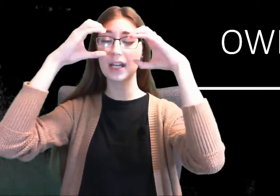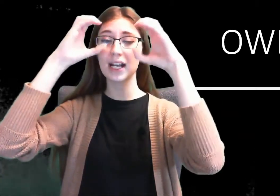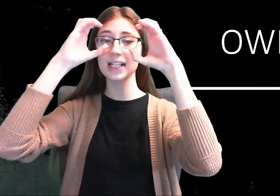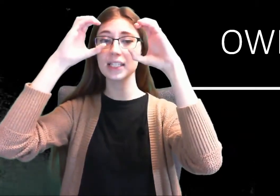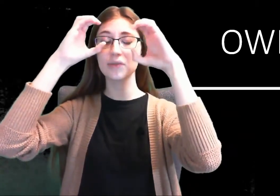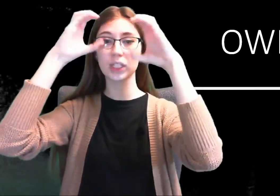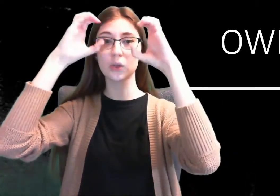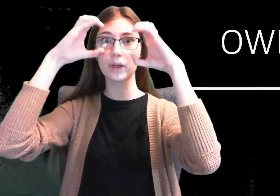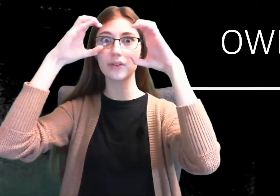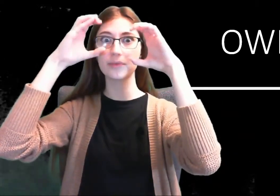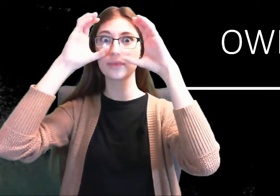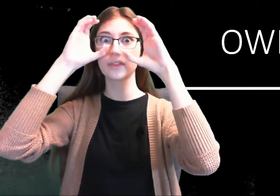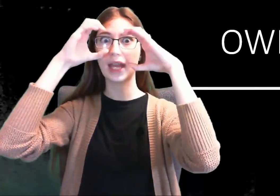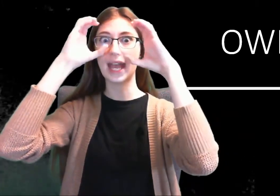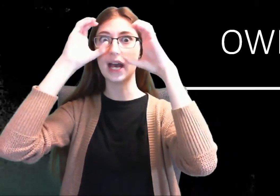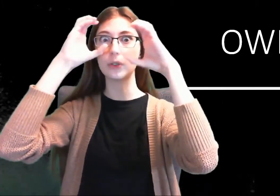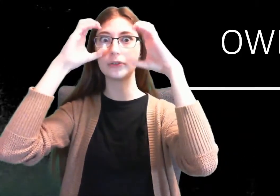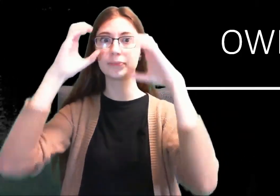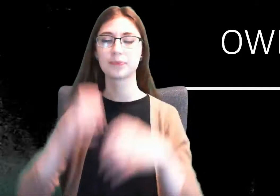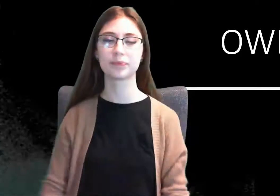eyes and give them a little wiggle. Owl.